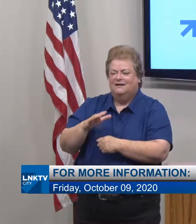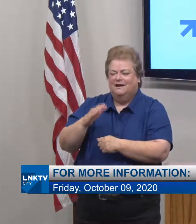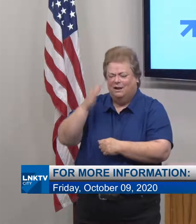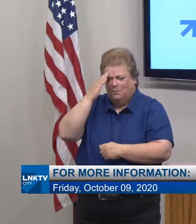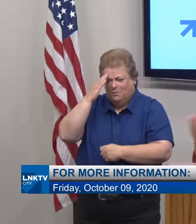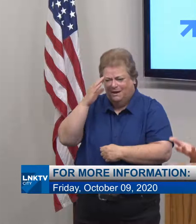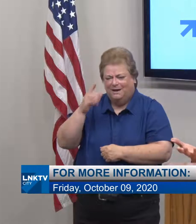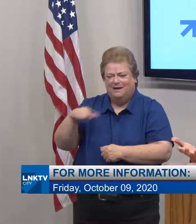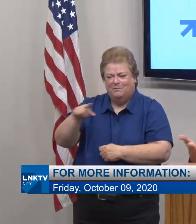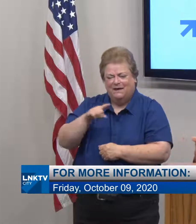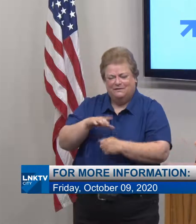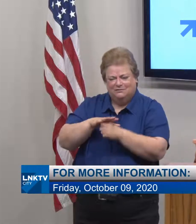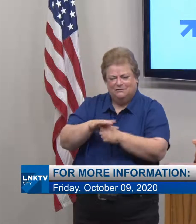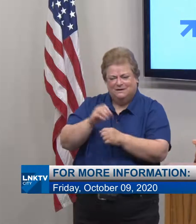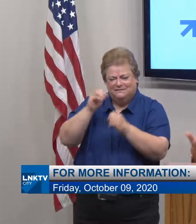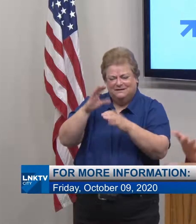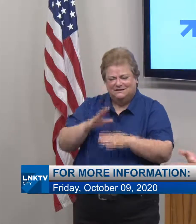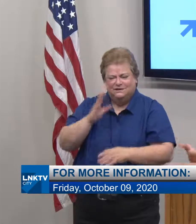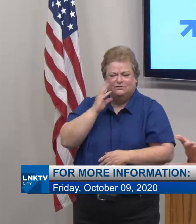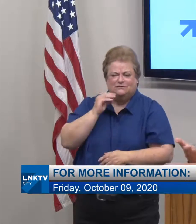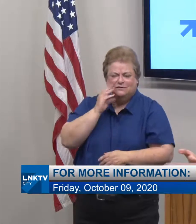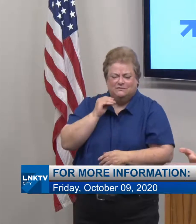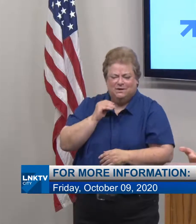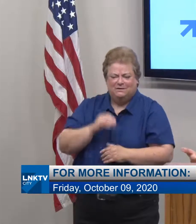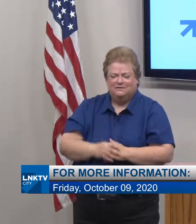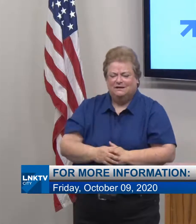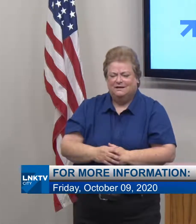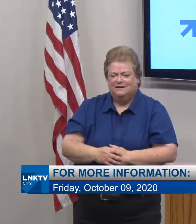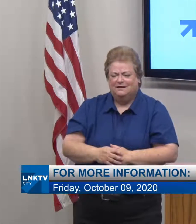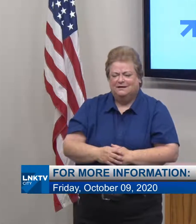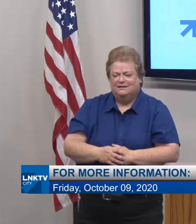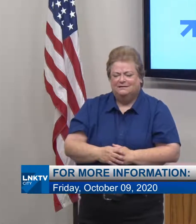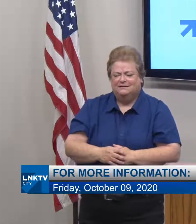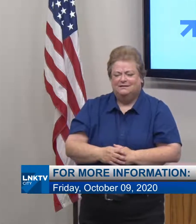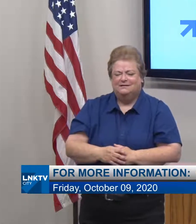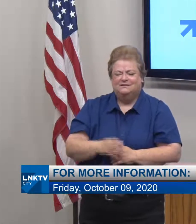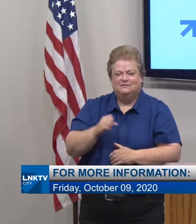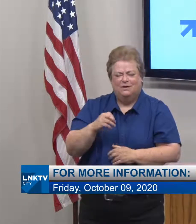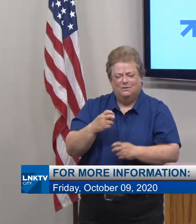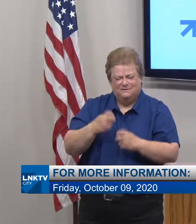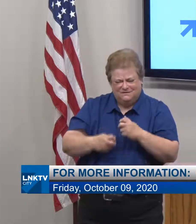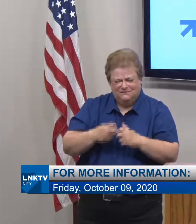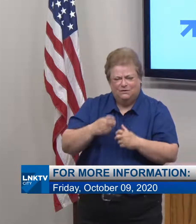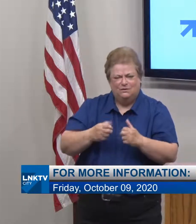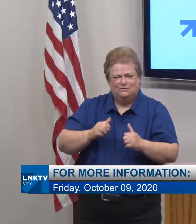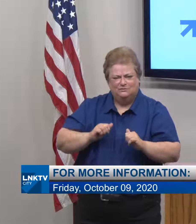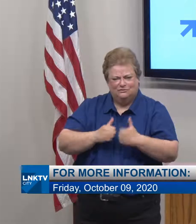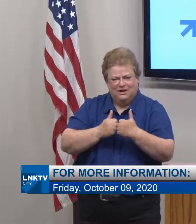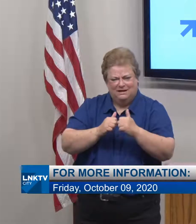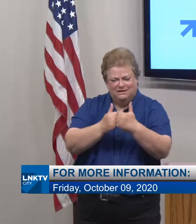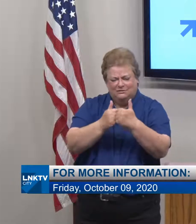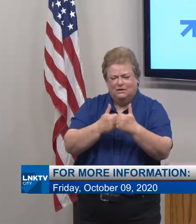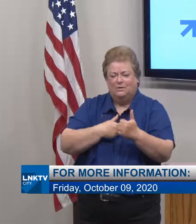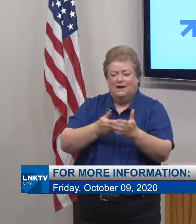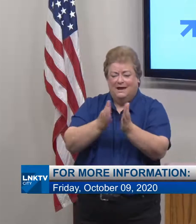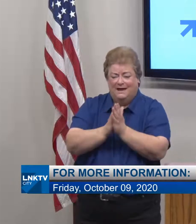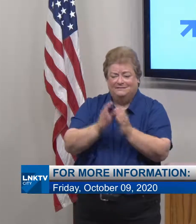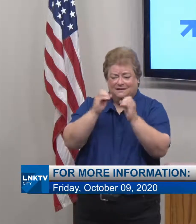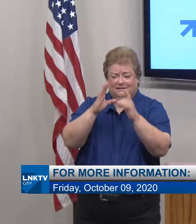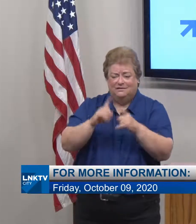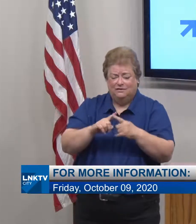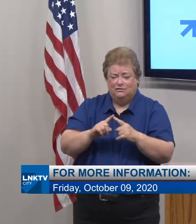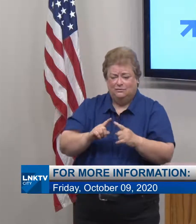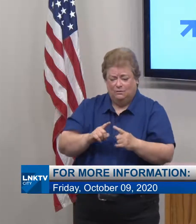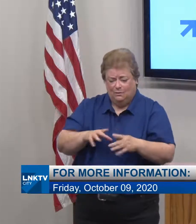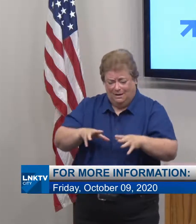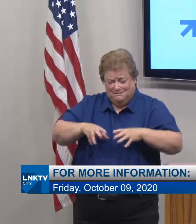try to teach both in person and on Zoom at the same time. These are difficult challenges and we're asking them to rise to the occasion, and they're